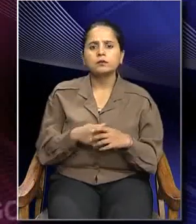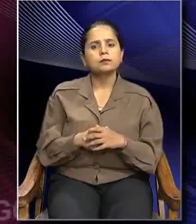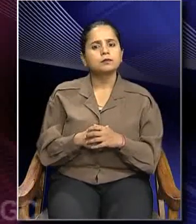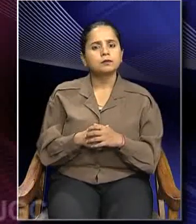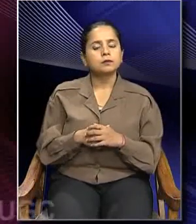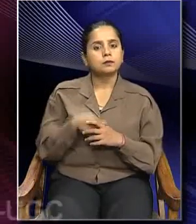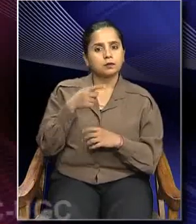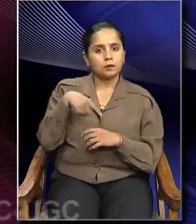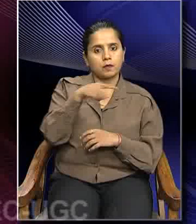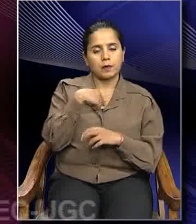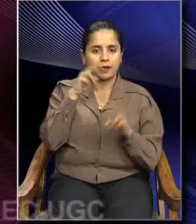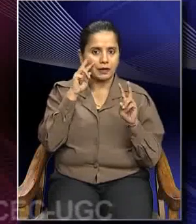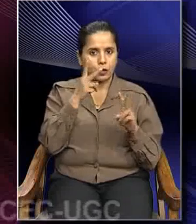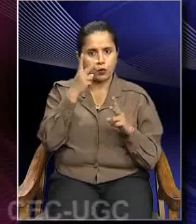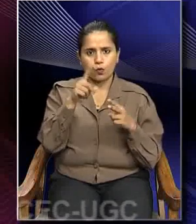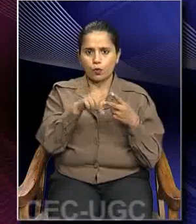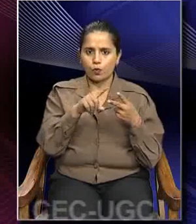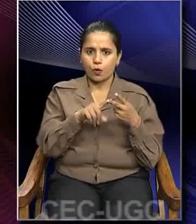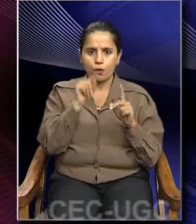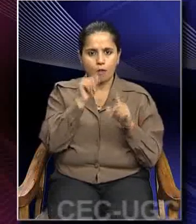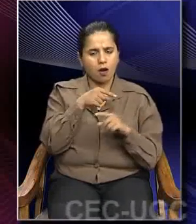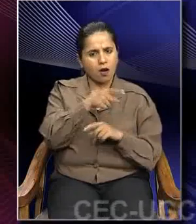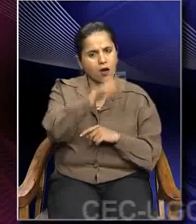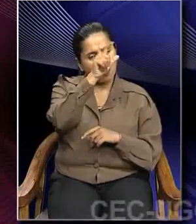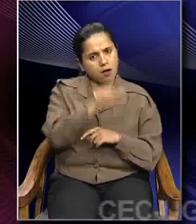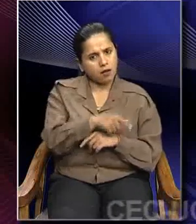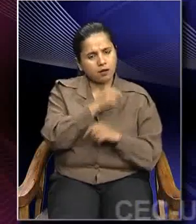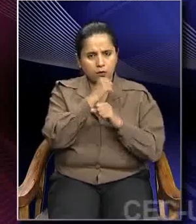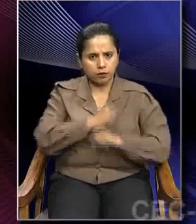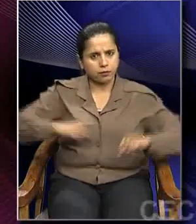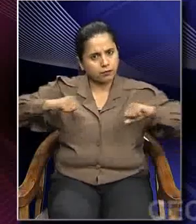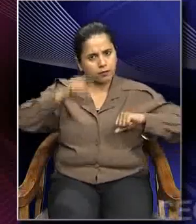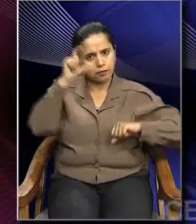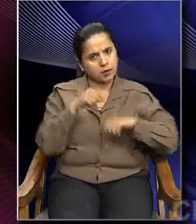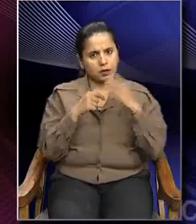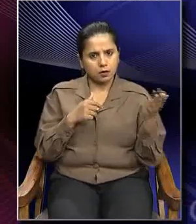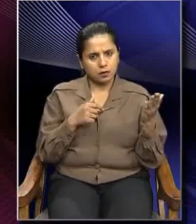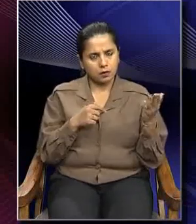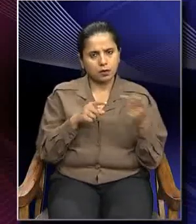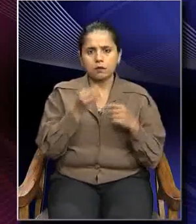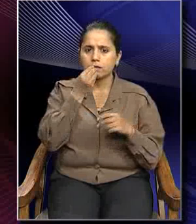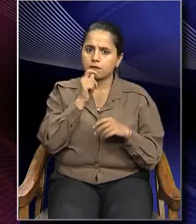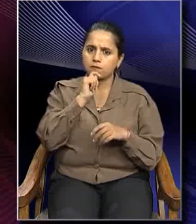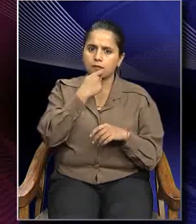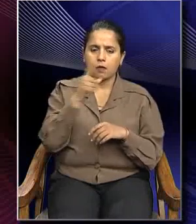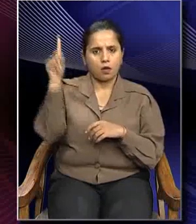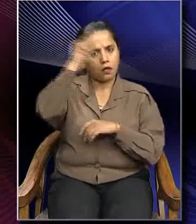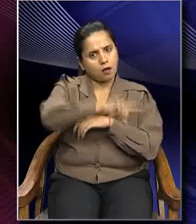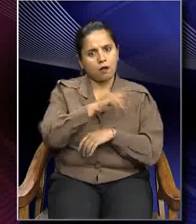So when we observe these two facts, that he being fat and fasting in the day,